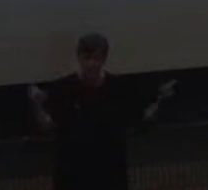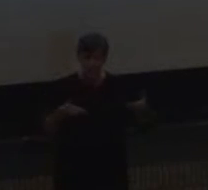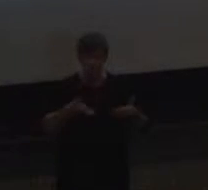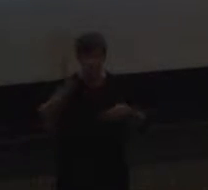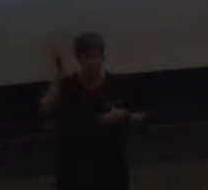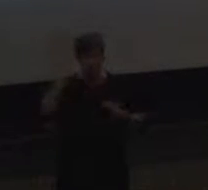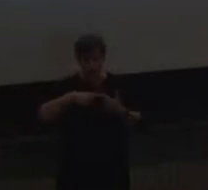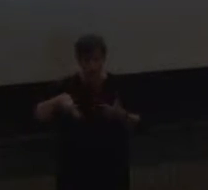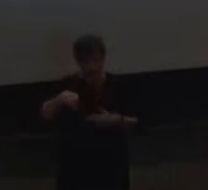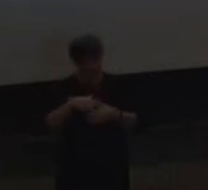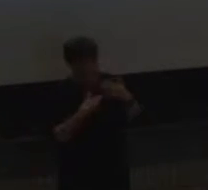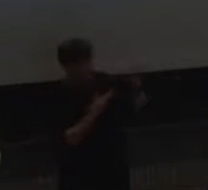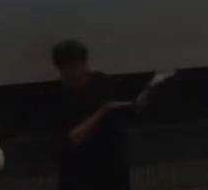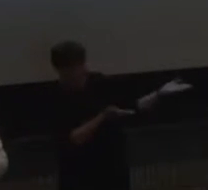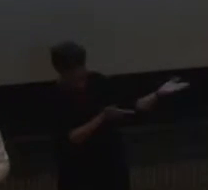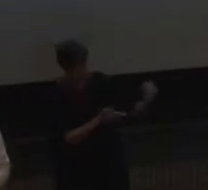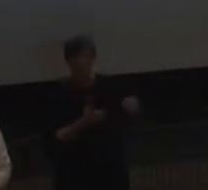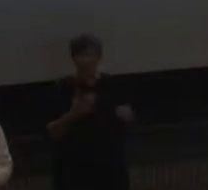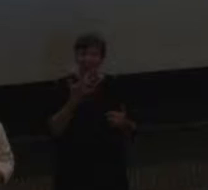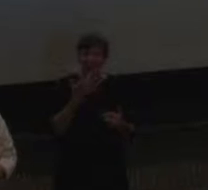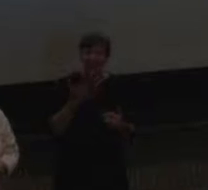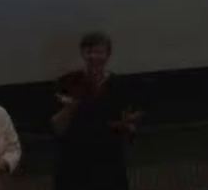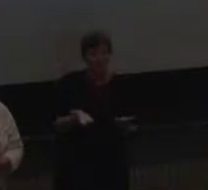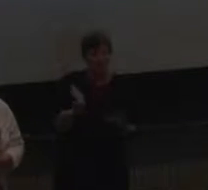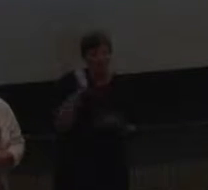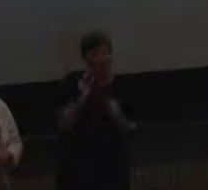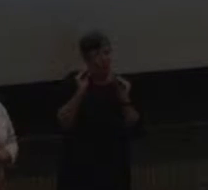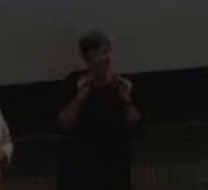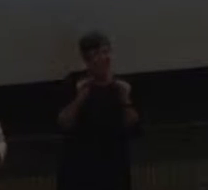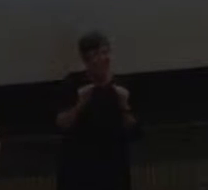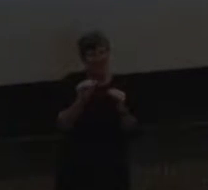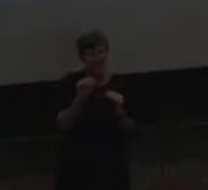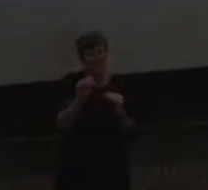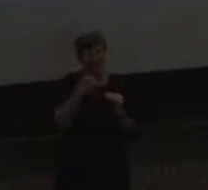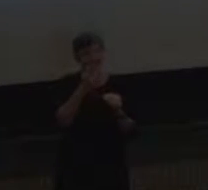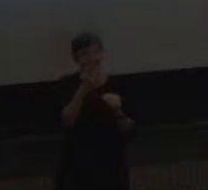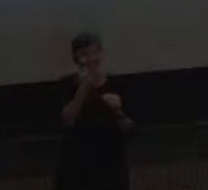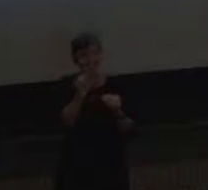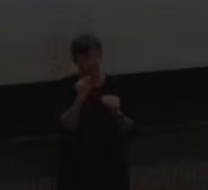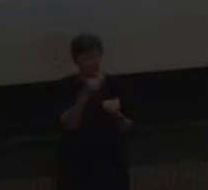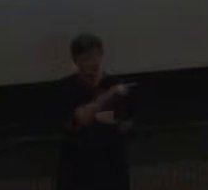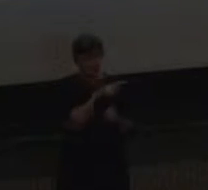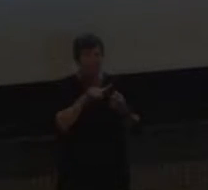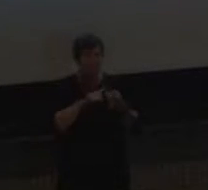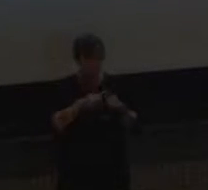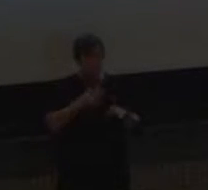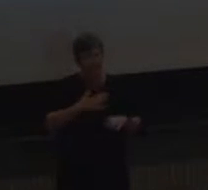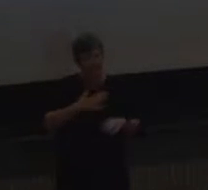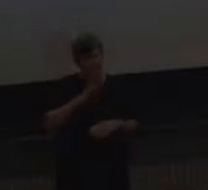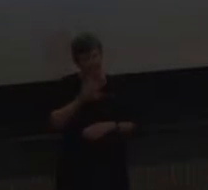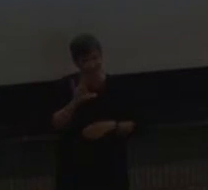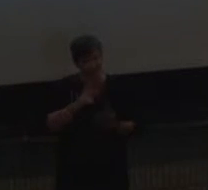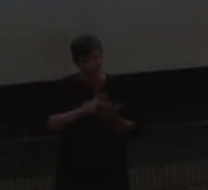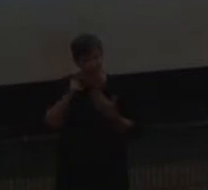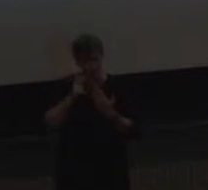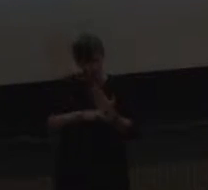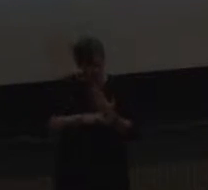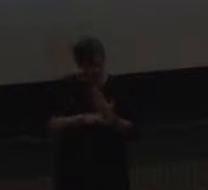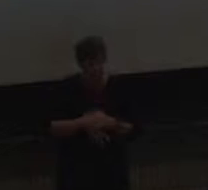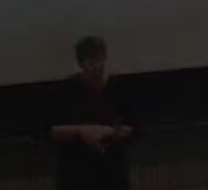an adjunct here for a very short time, which makes him a great friend of the program. I would like to thank the Multicultural Committee for